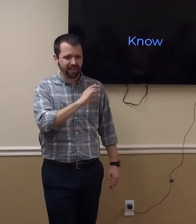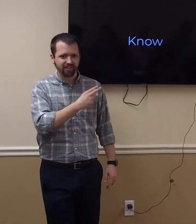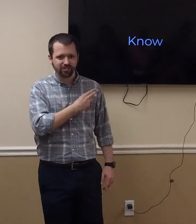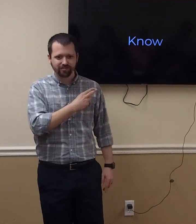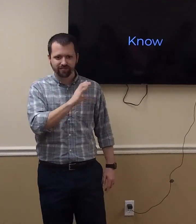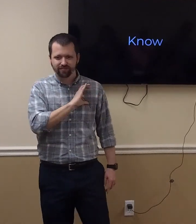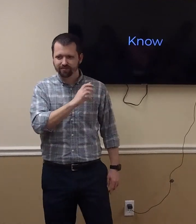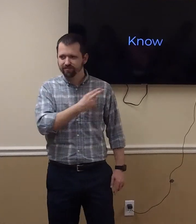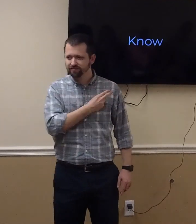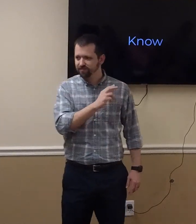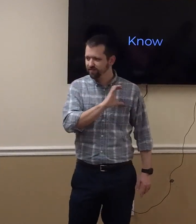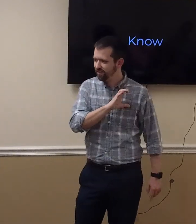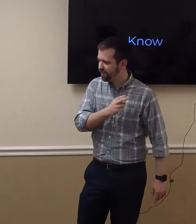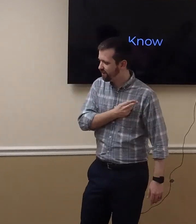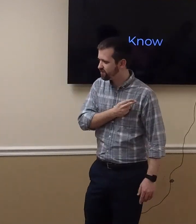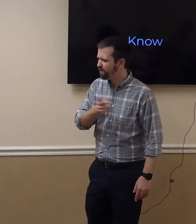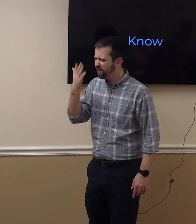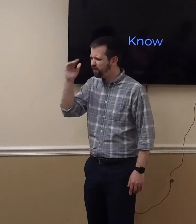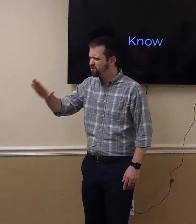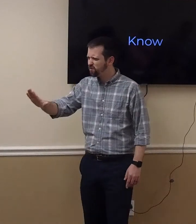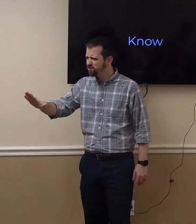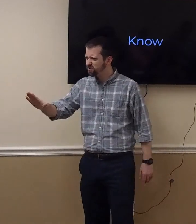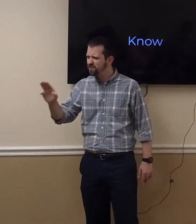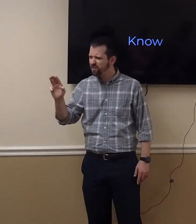C-H. C-H. I forget. What's yours?